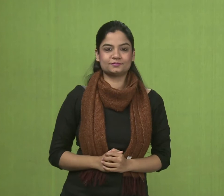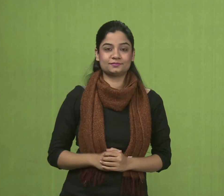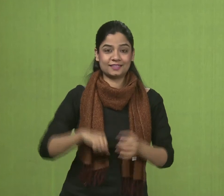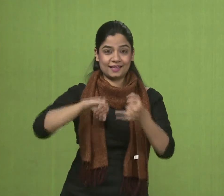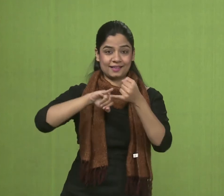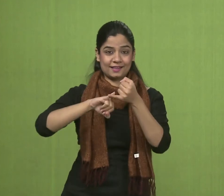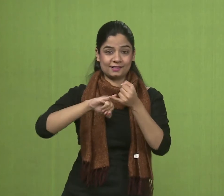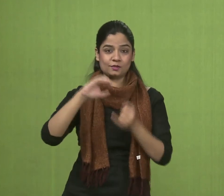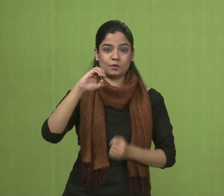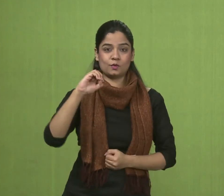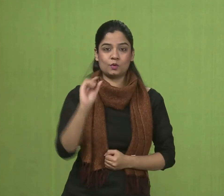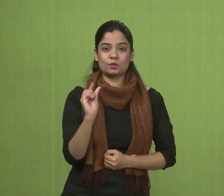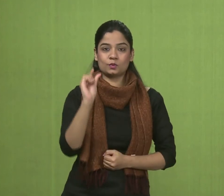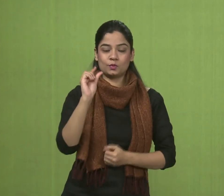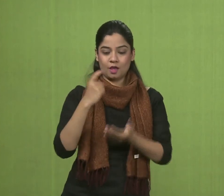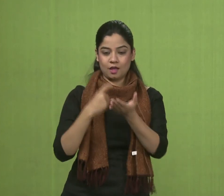Source of water.